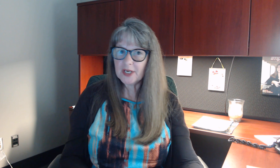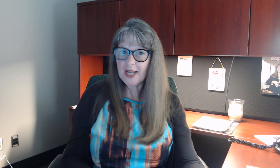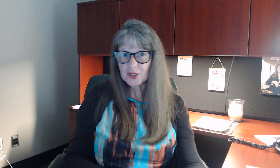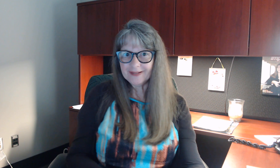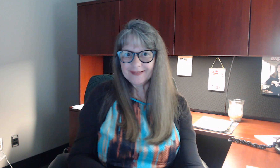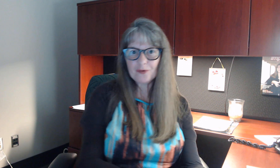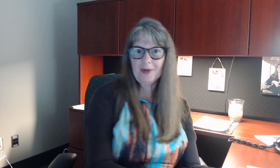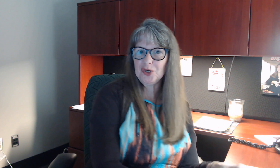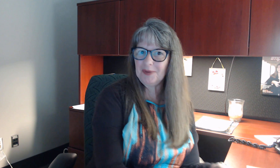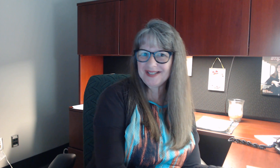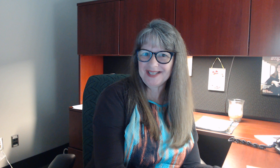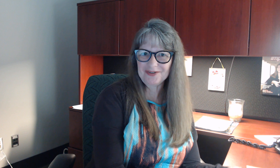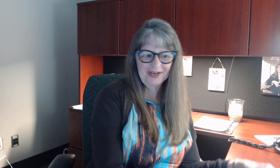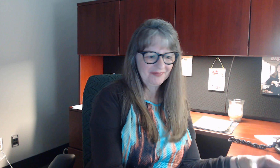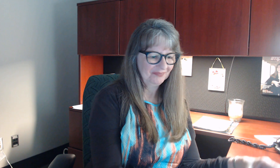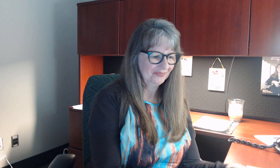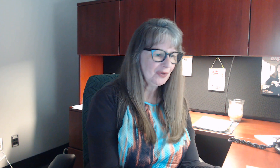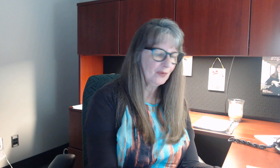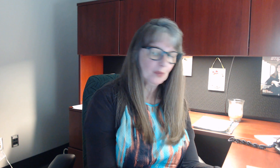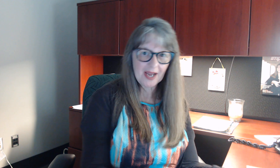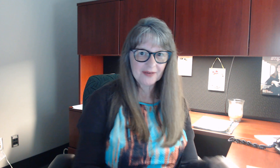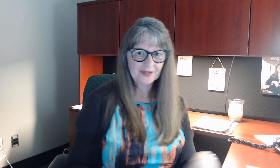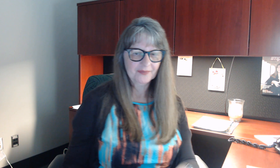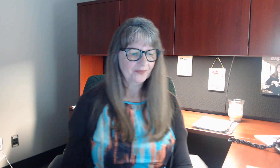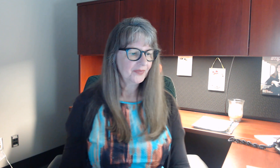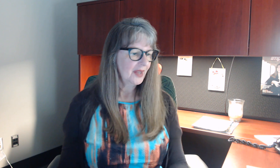destination. That's what my GPS says, right? You have arrived.